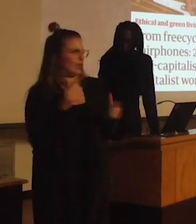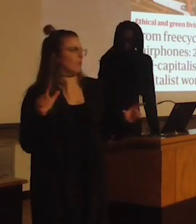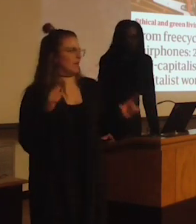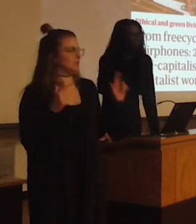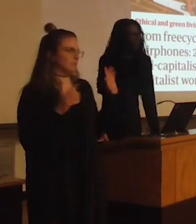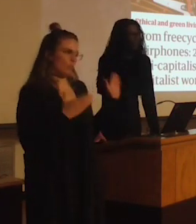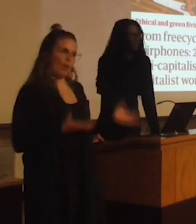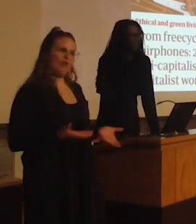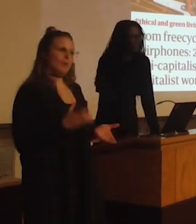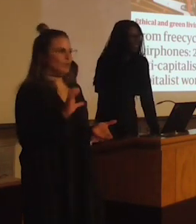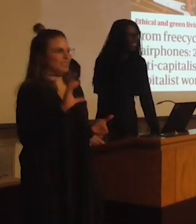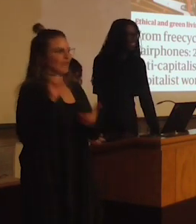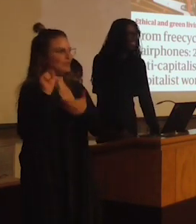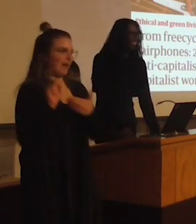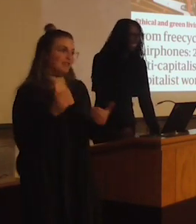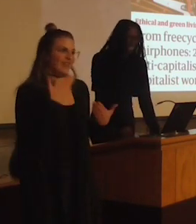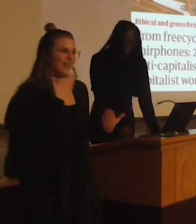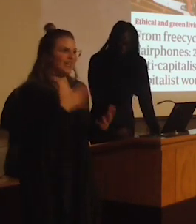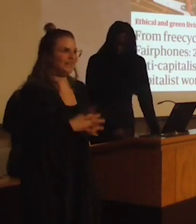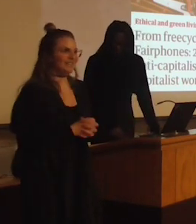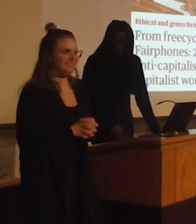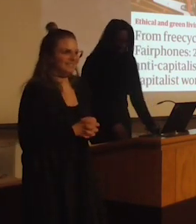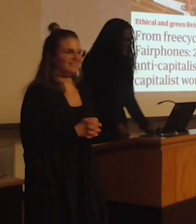welcome Christopher Sebastian. Thank you.